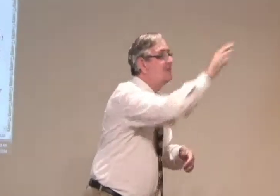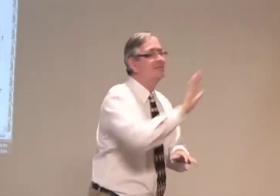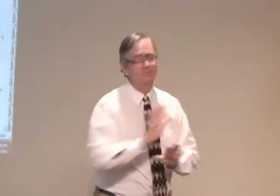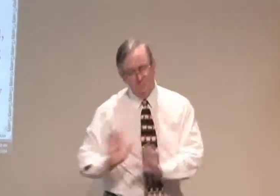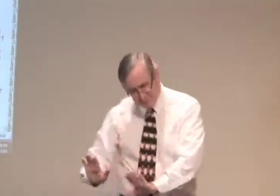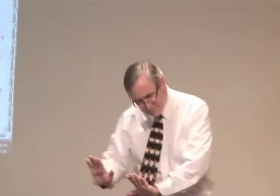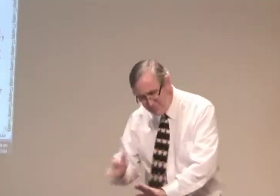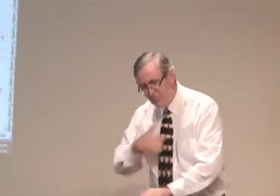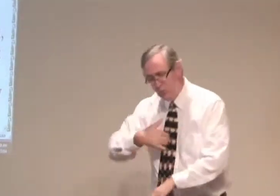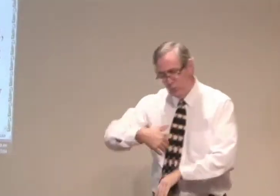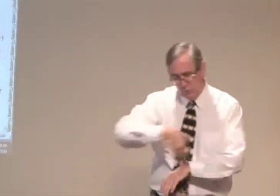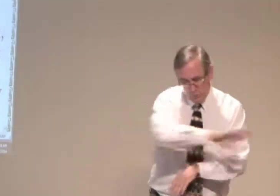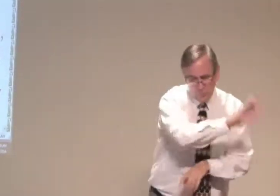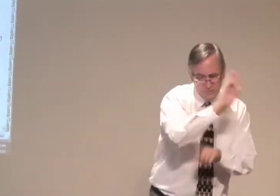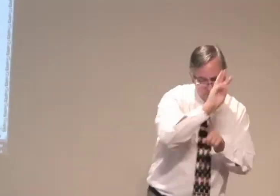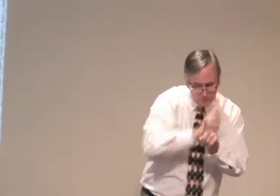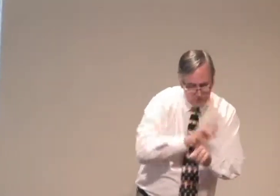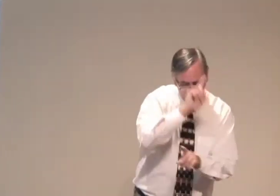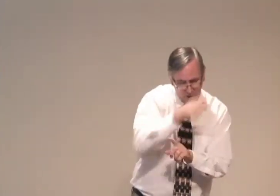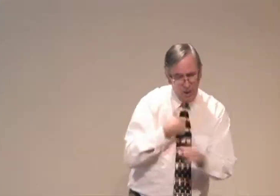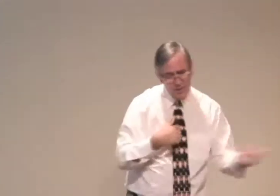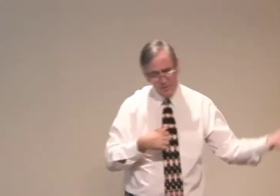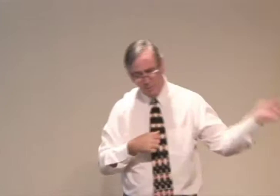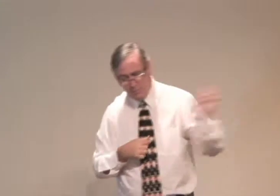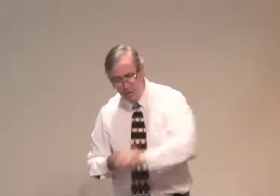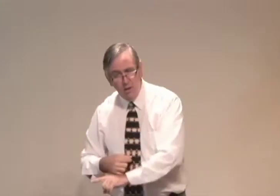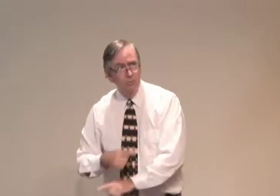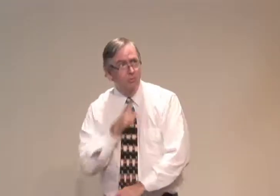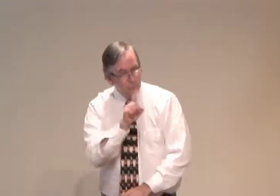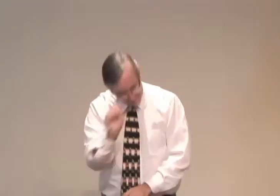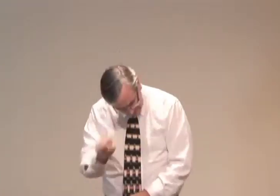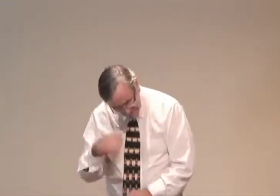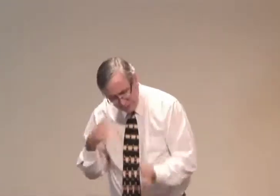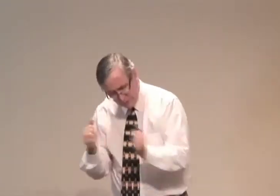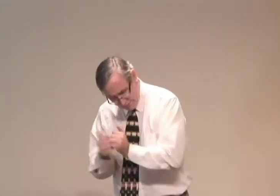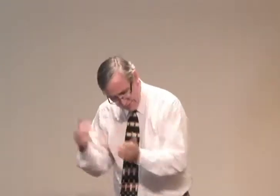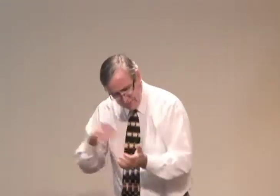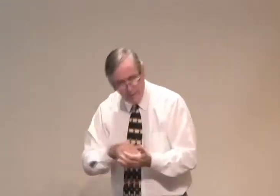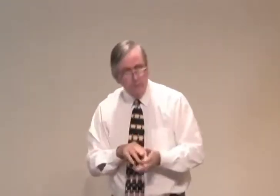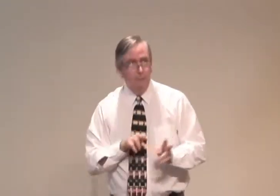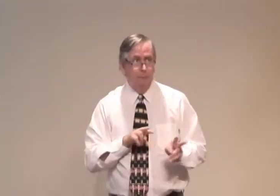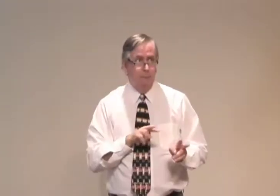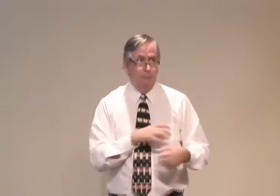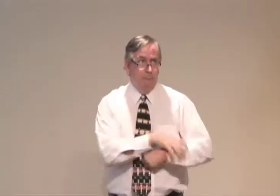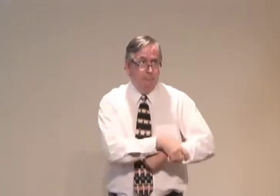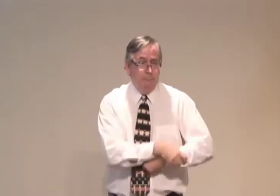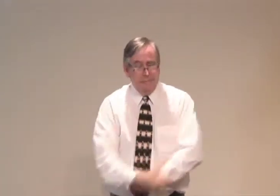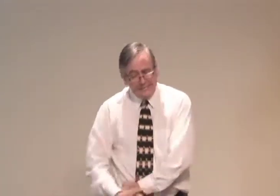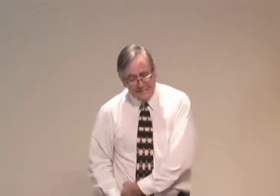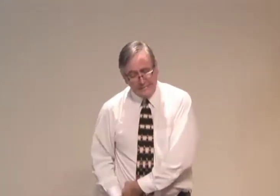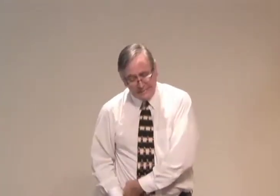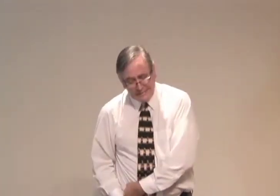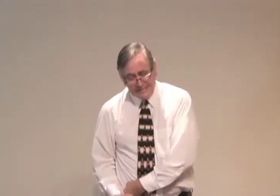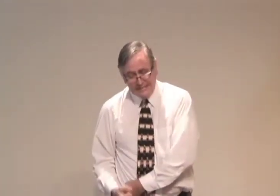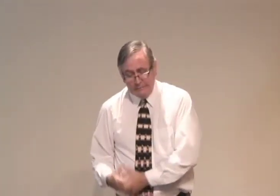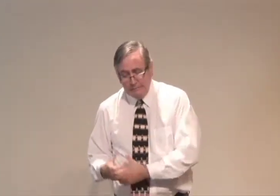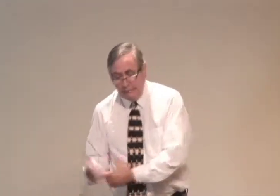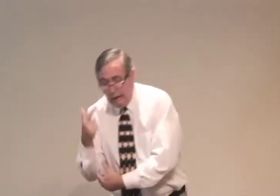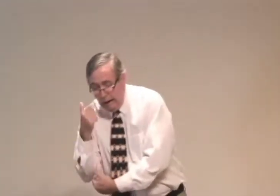the little children that don't want their dad to go. He's going to be gone and he'll come I'll be back in six months. I'll come back. I'll come back and